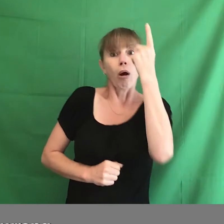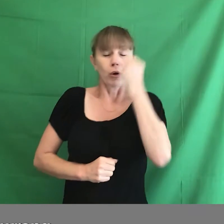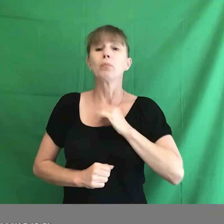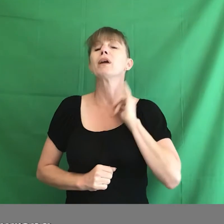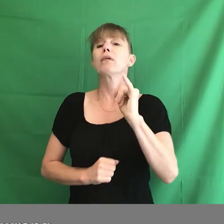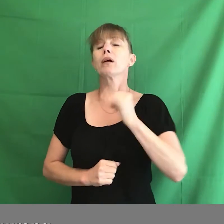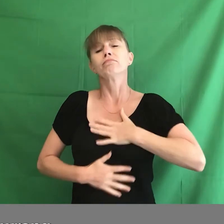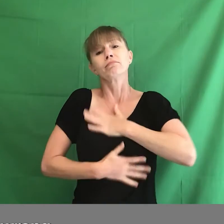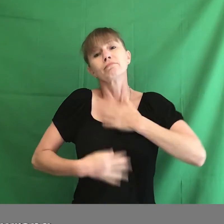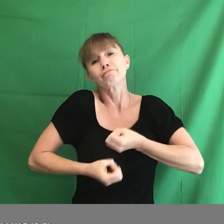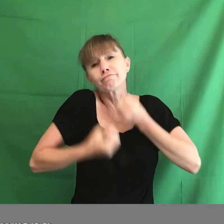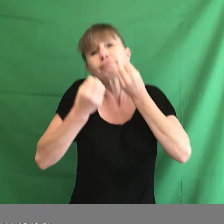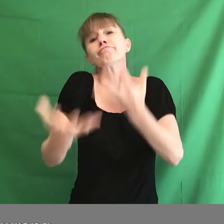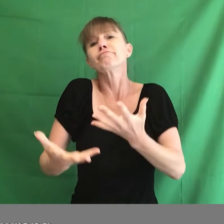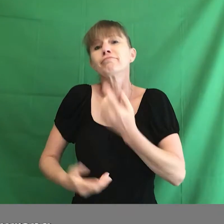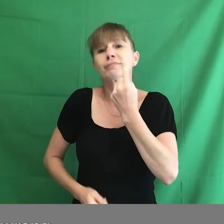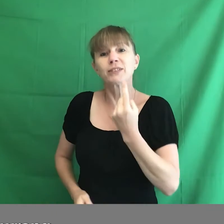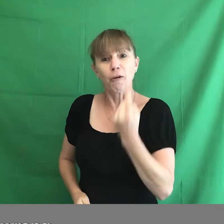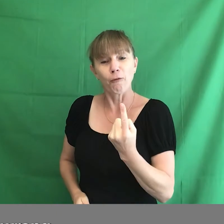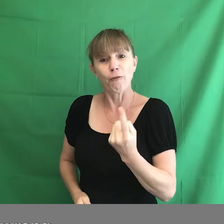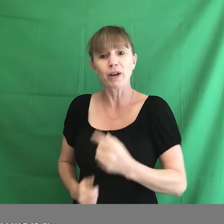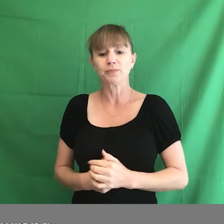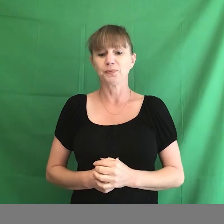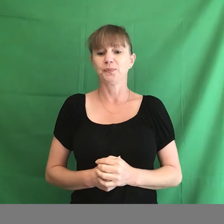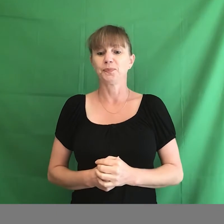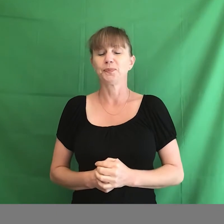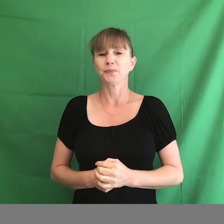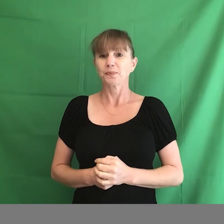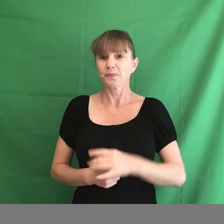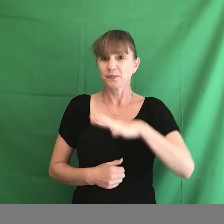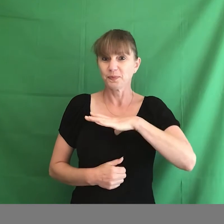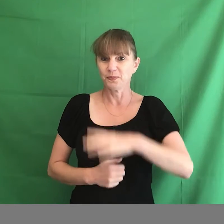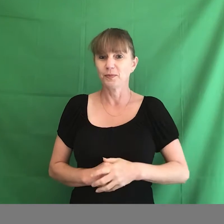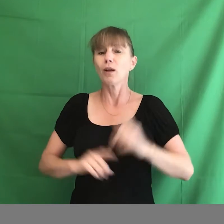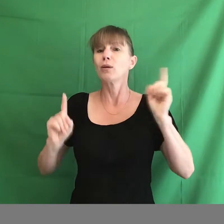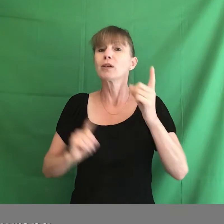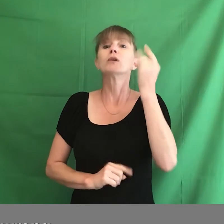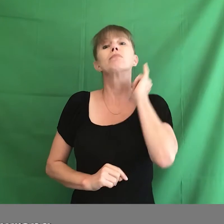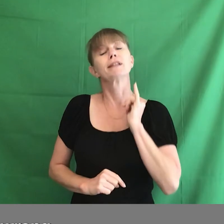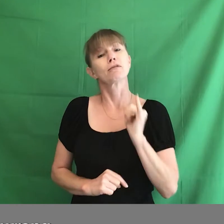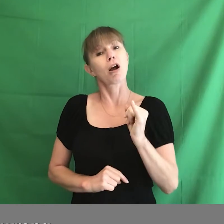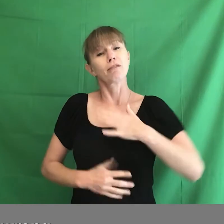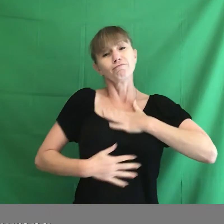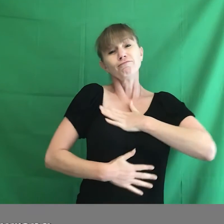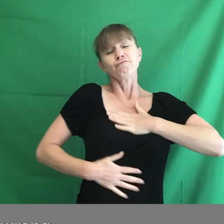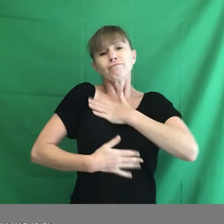be wrong with expressing yourself? Let's try that together, ready? What could be